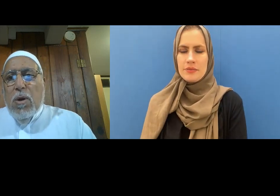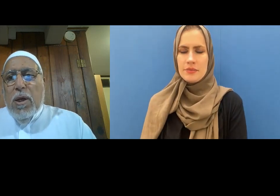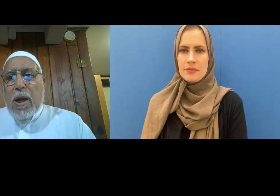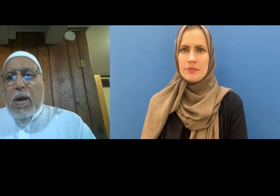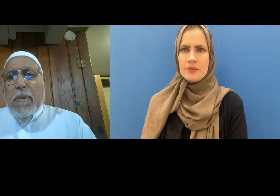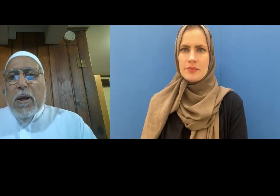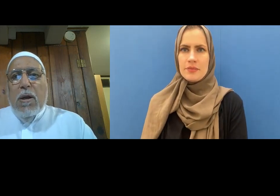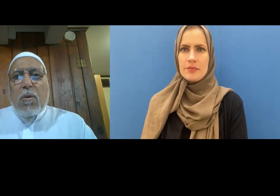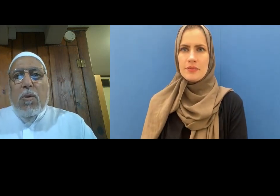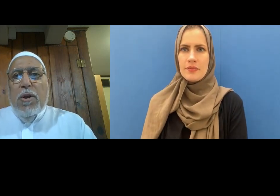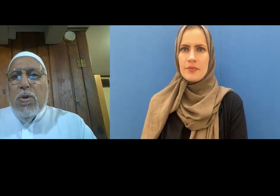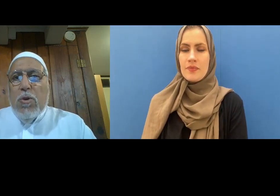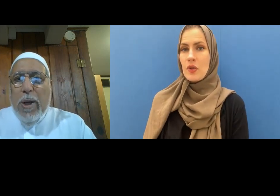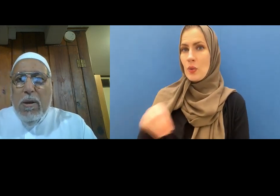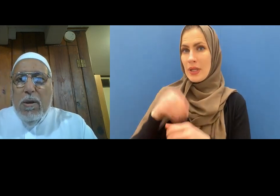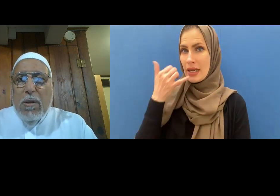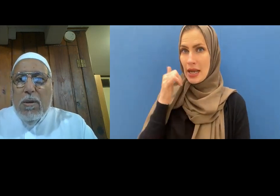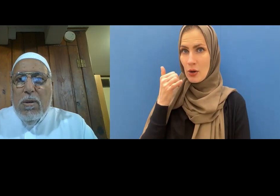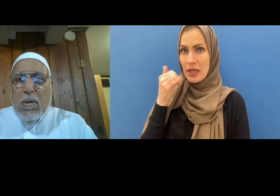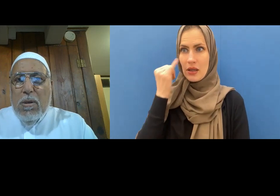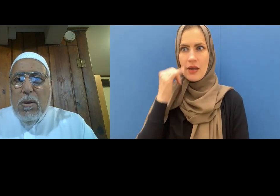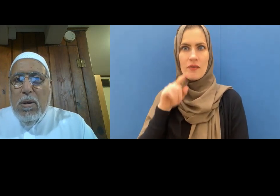So in Arabic, when you swear,